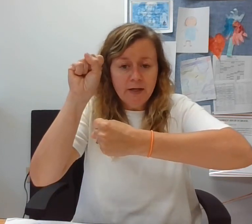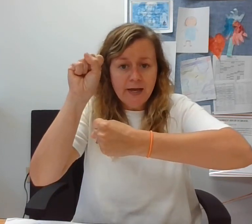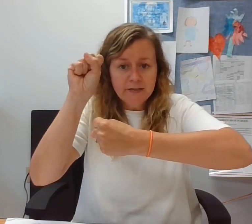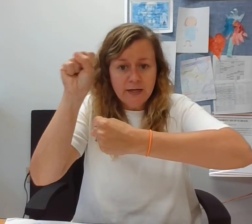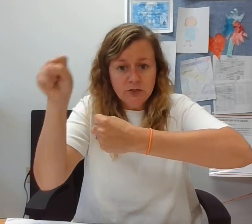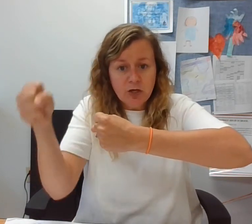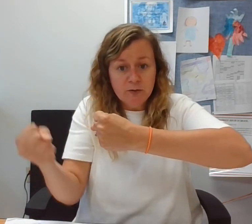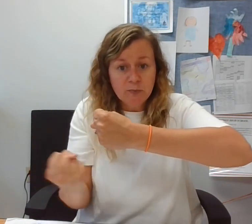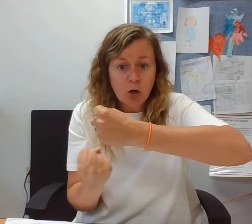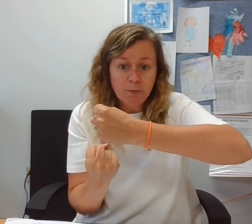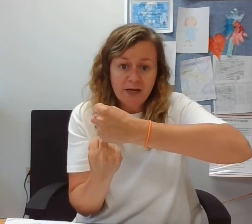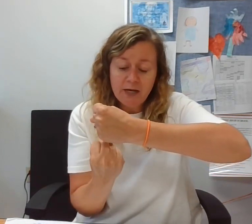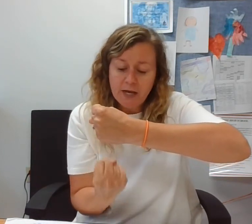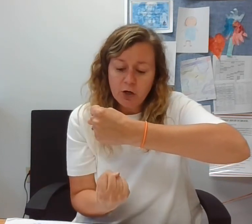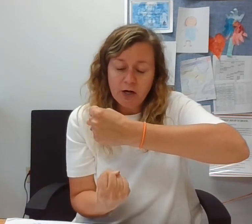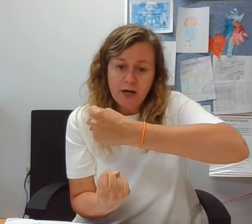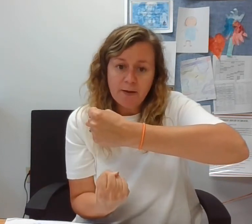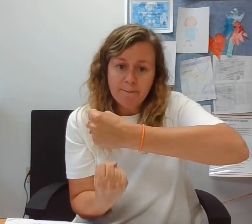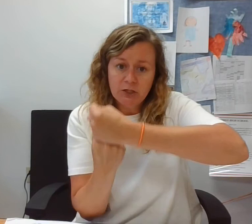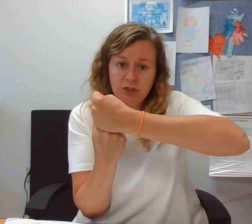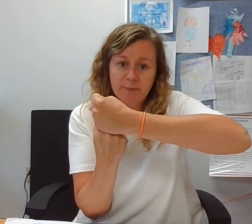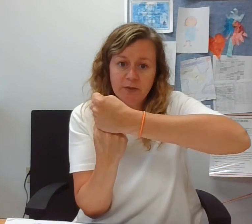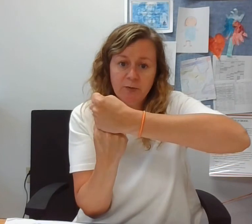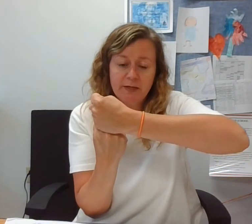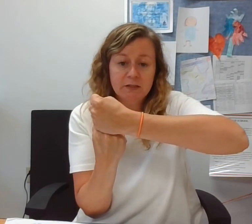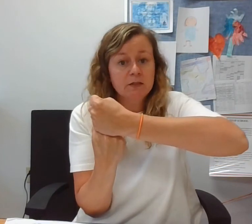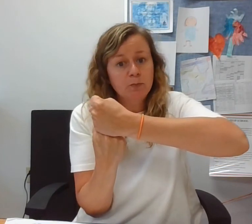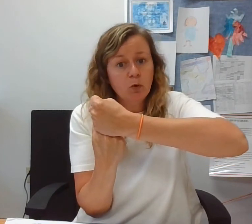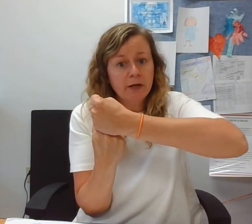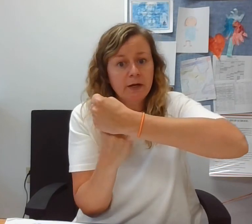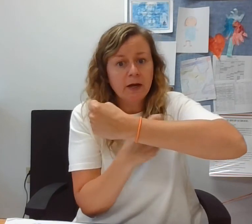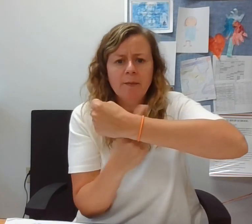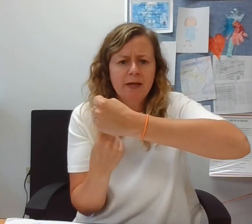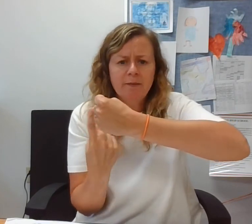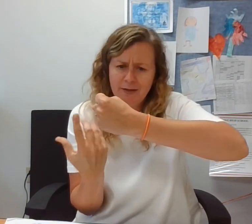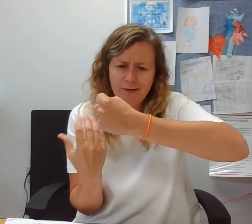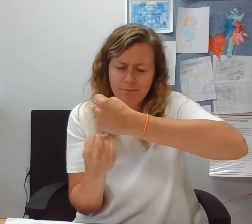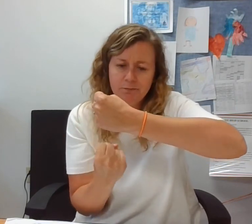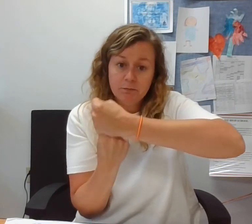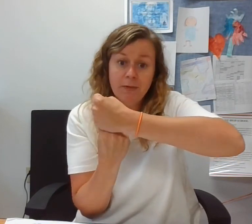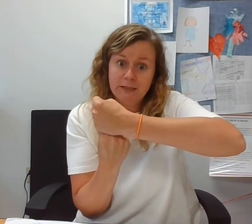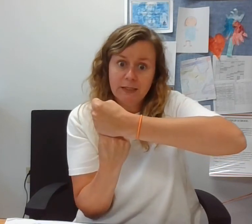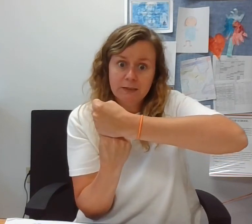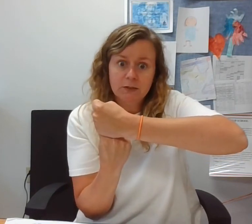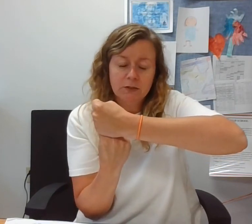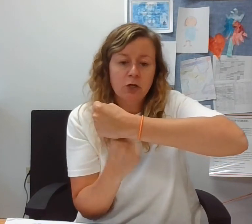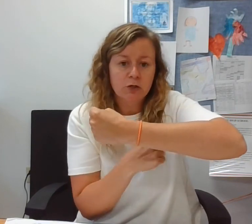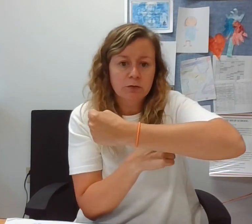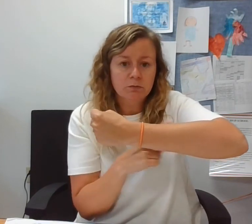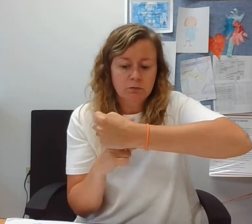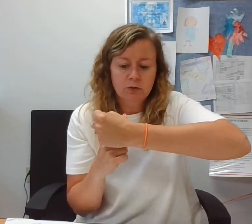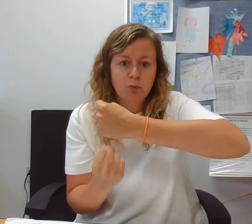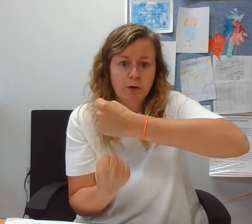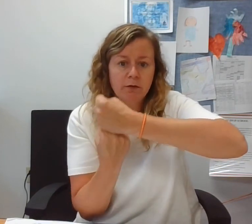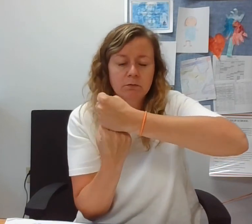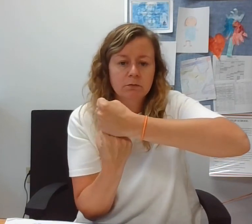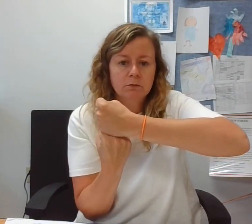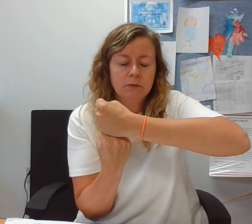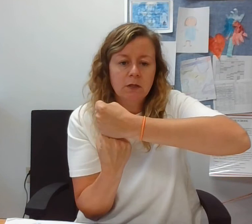S hand shape is palm in, and you're going to kind of punch it up a little bit to support it. And it kind of it makes sense. It looks like you're supporting the